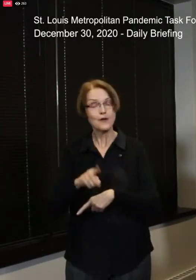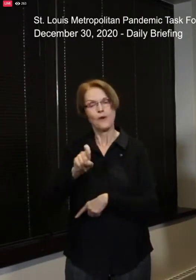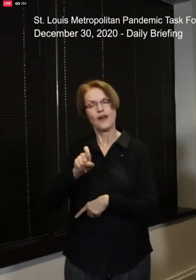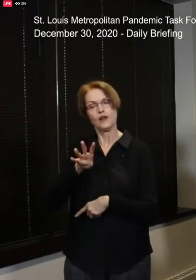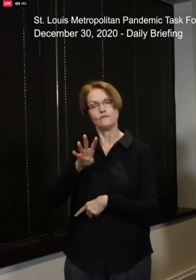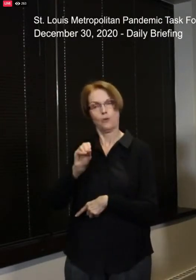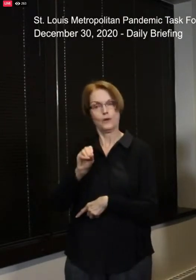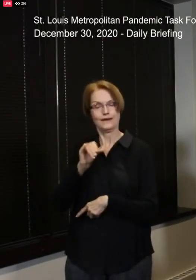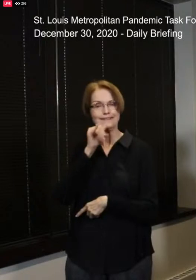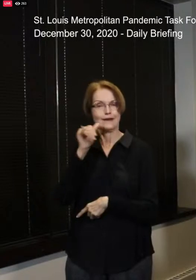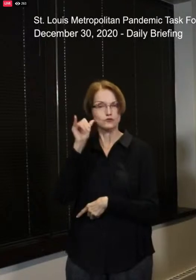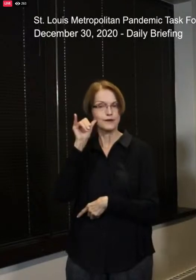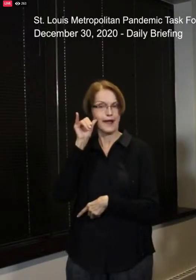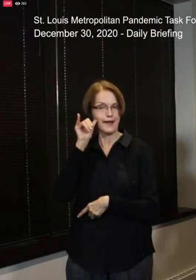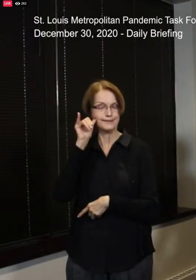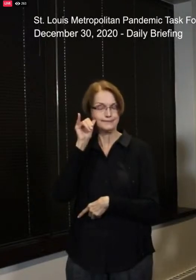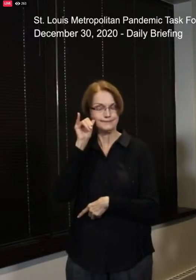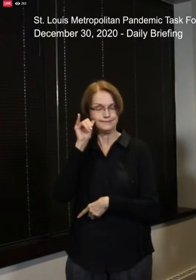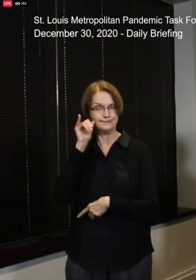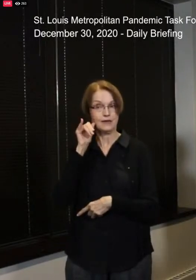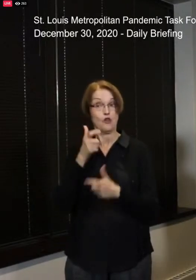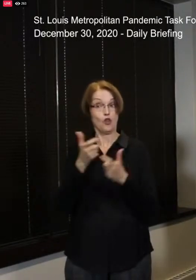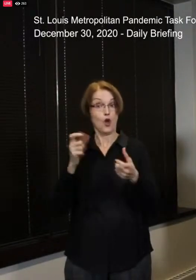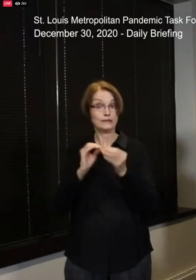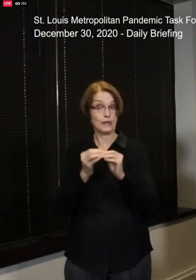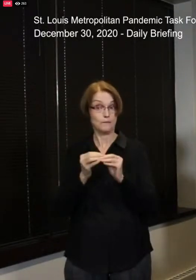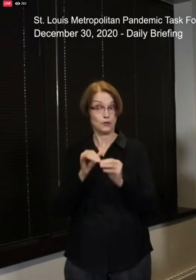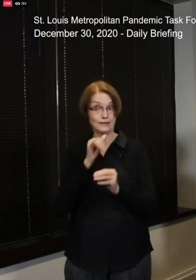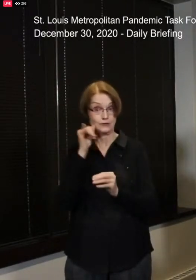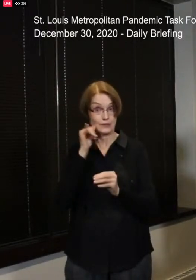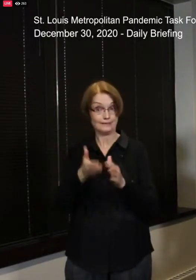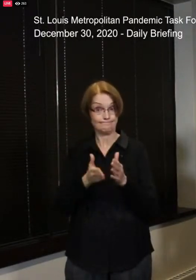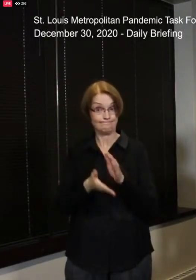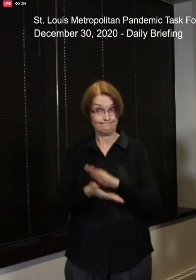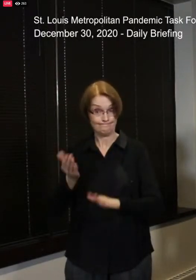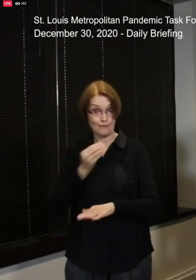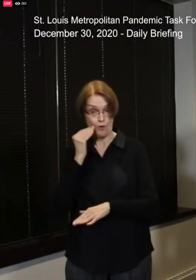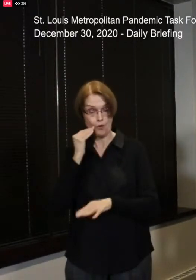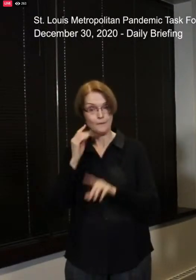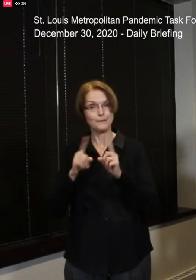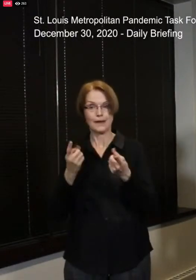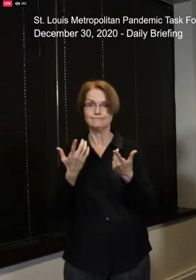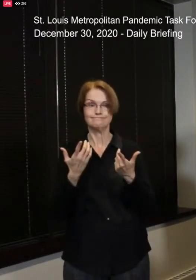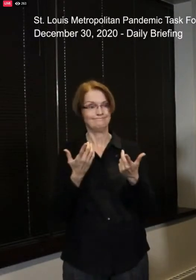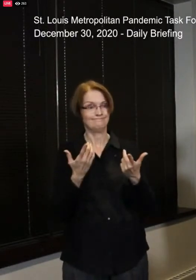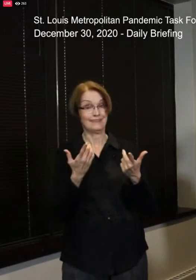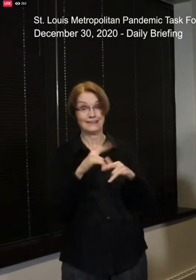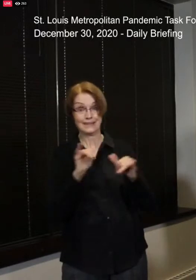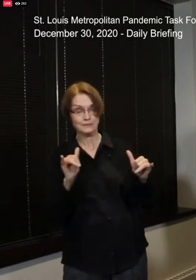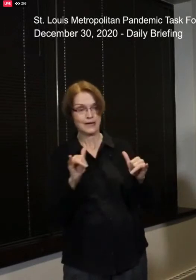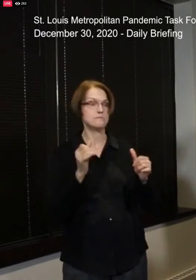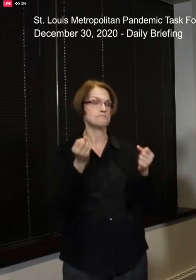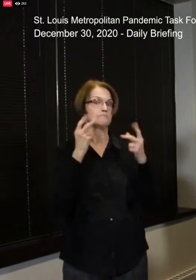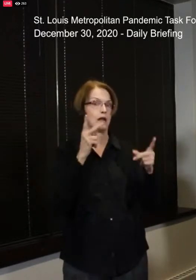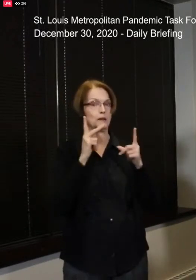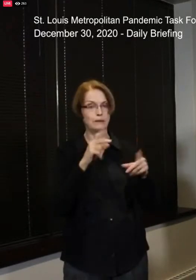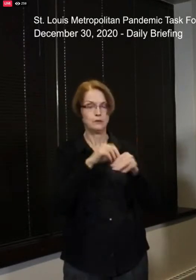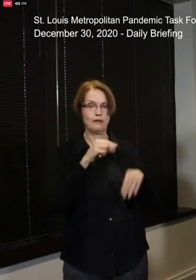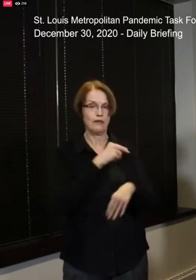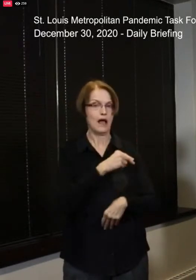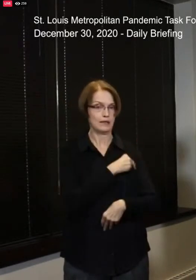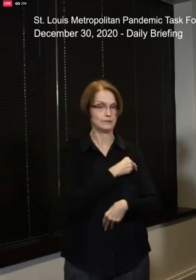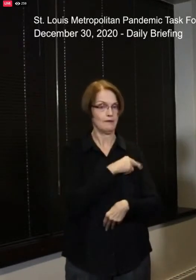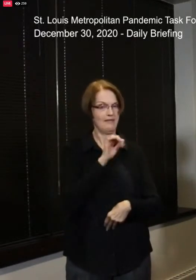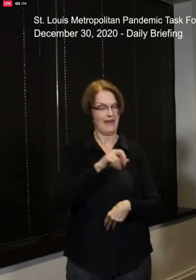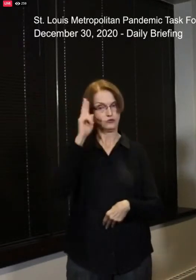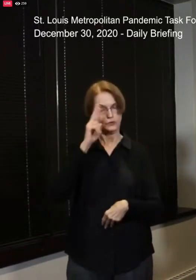140 yesterday. So large number, but again, we have a large number of patients within our hospitals, so we should expect those